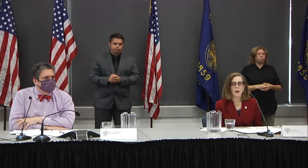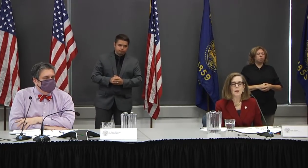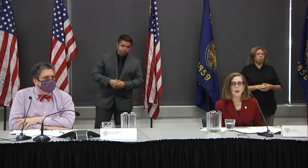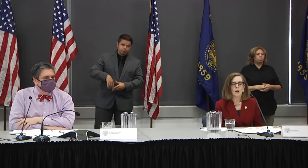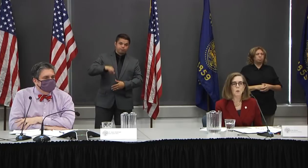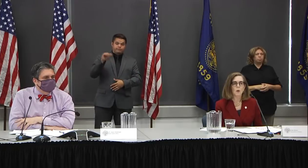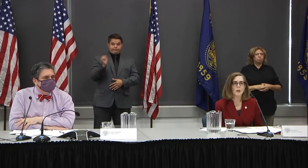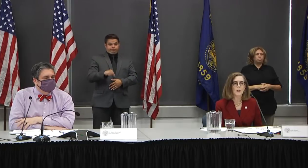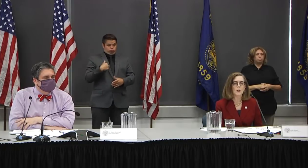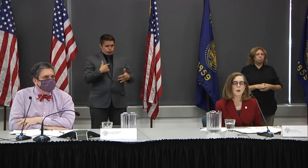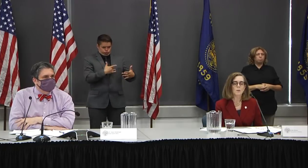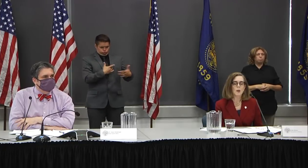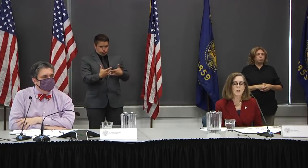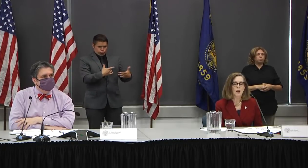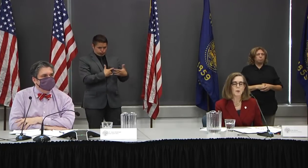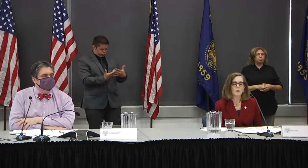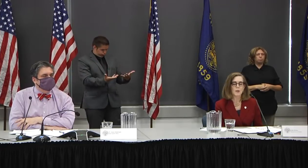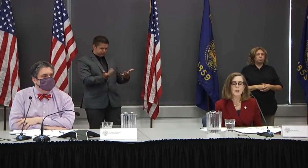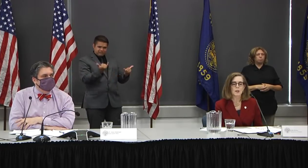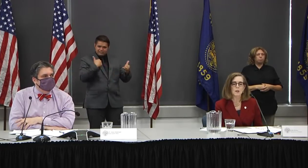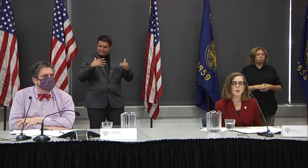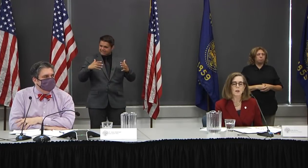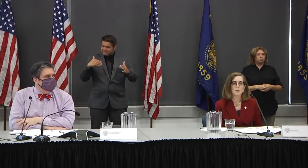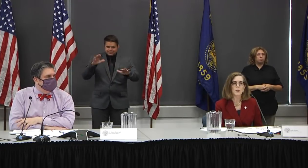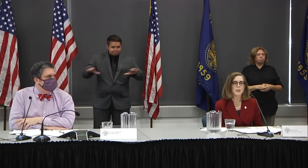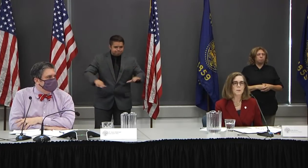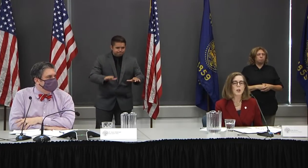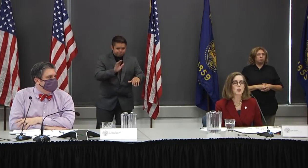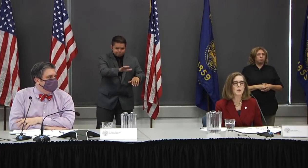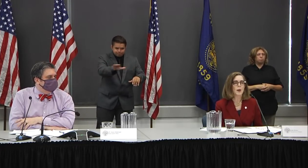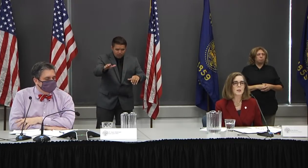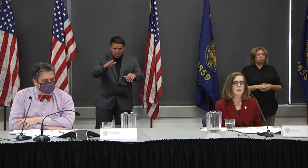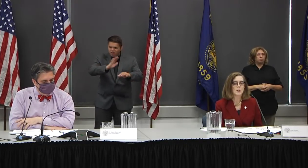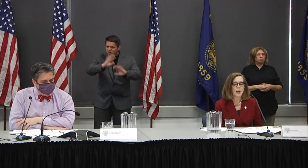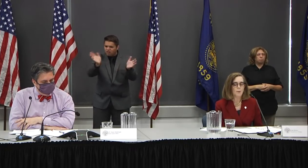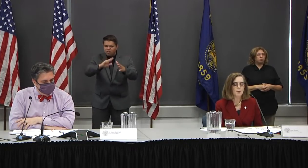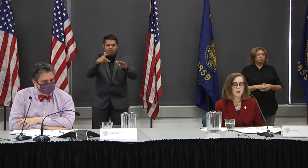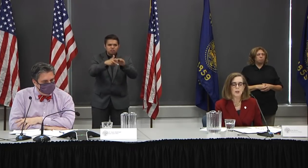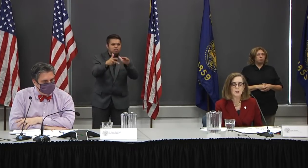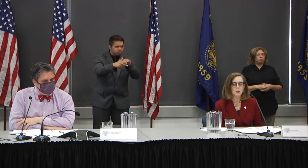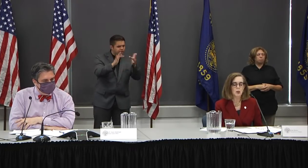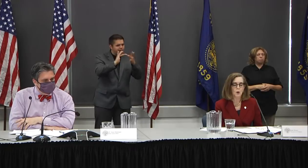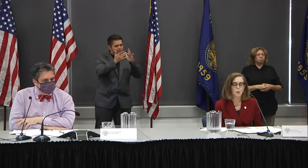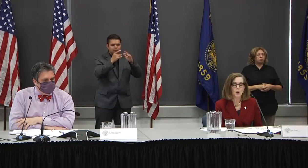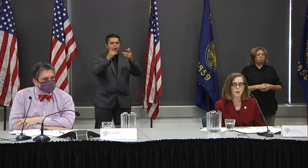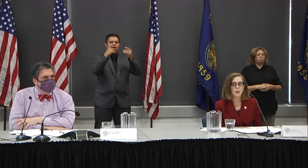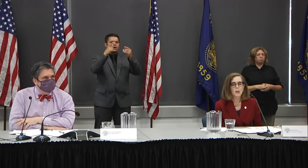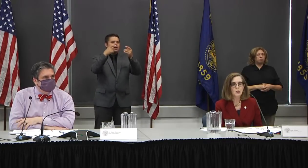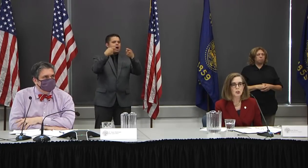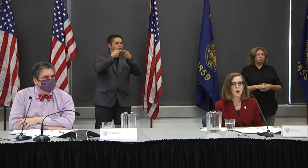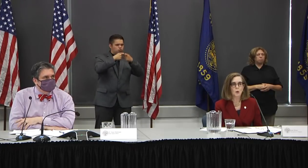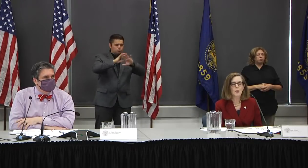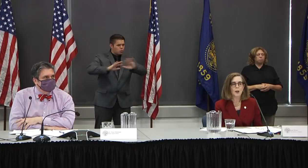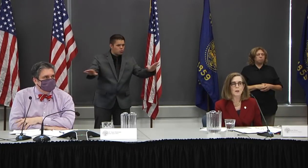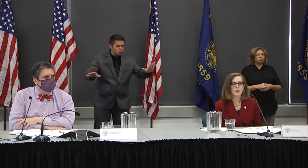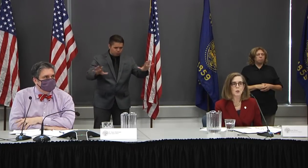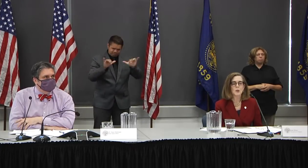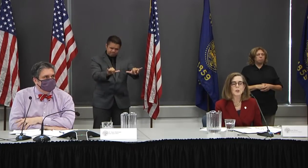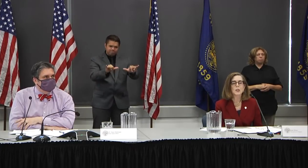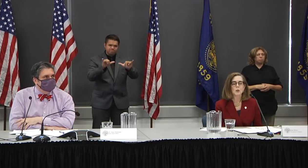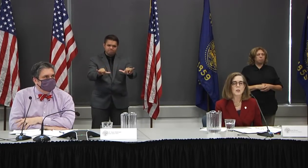avoid that and working collaboratively and collectively to make sure that doesn't happen, because no one should go